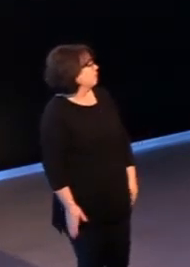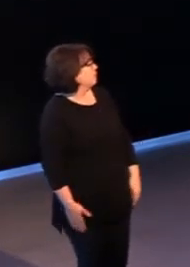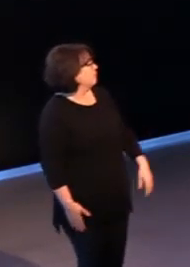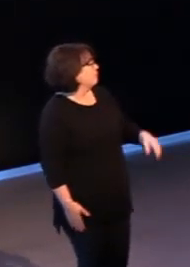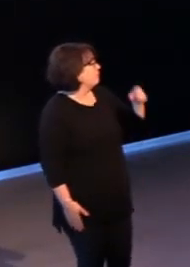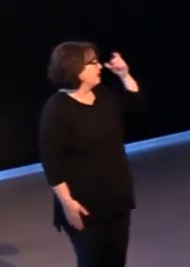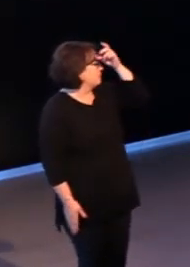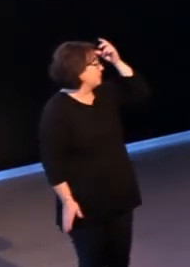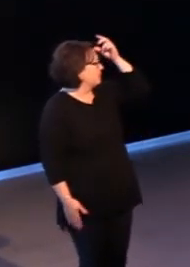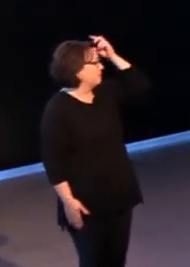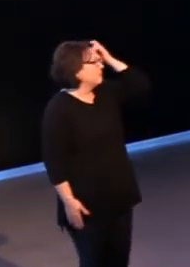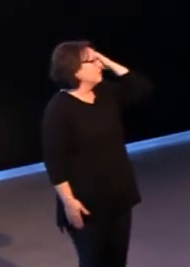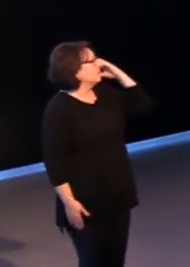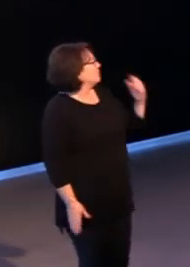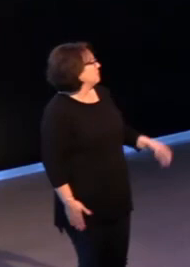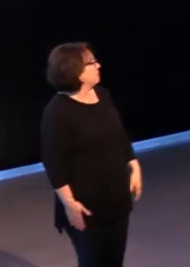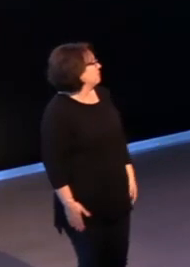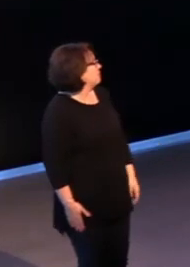oh, oh, oh, oh, oh,